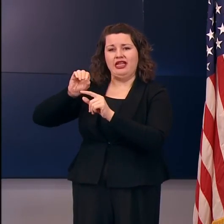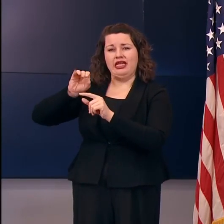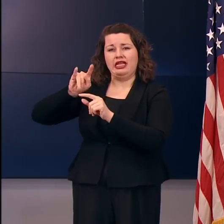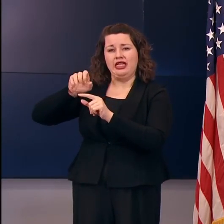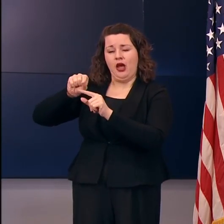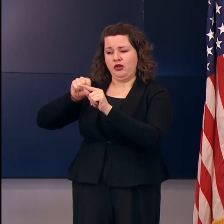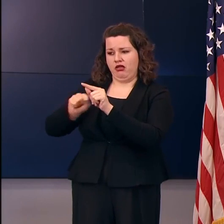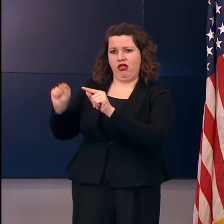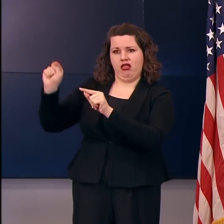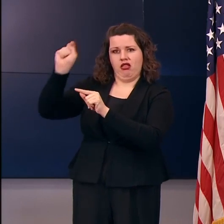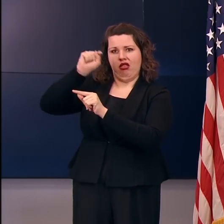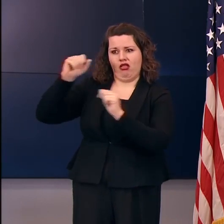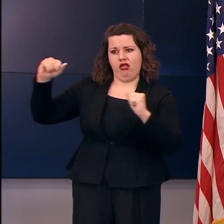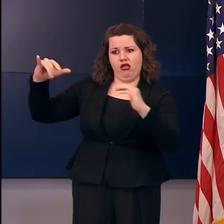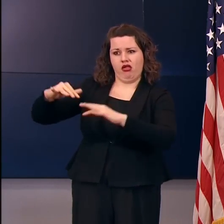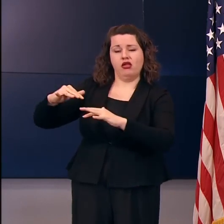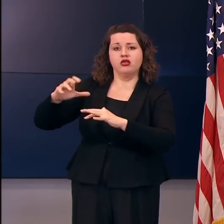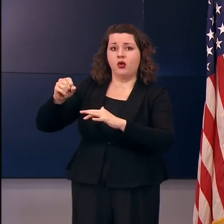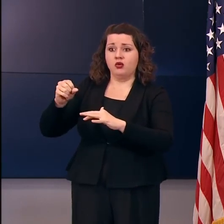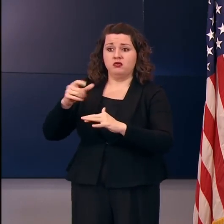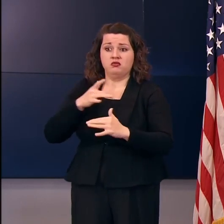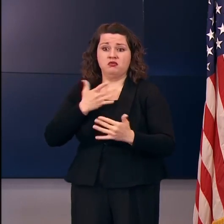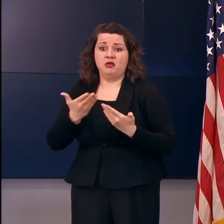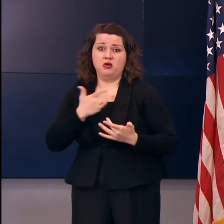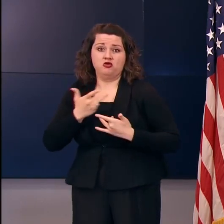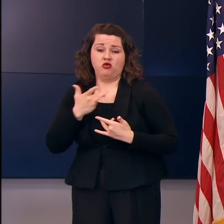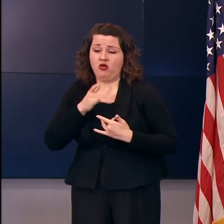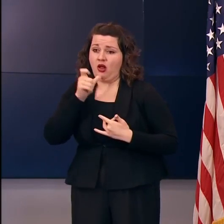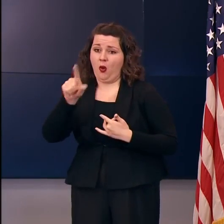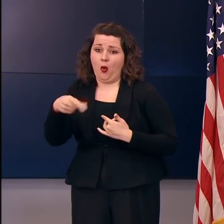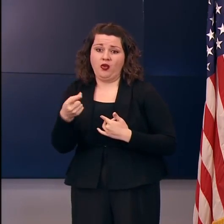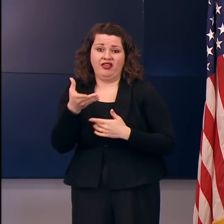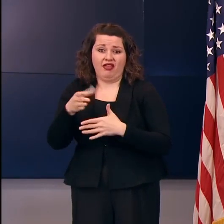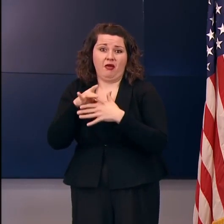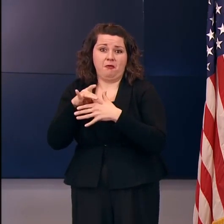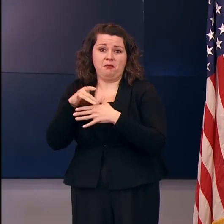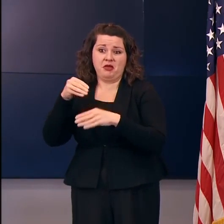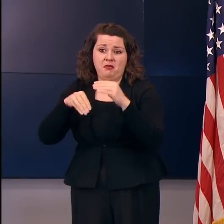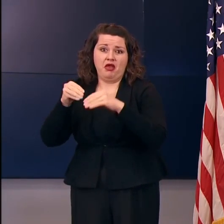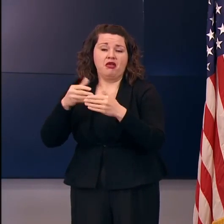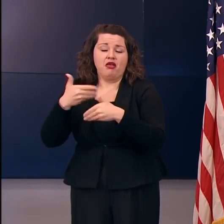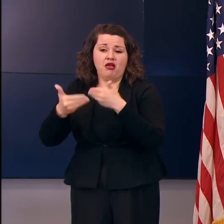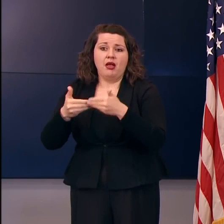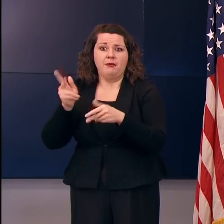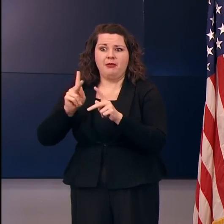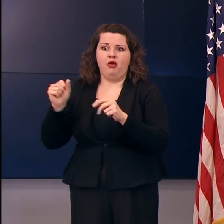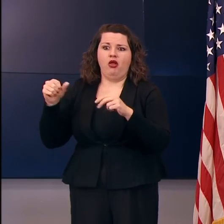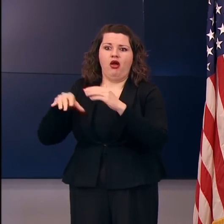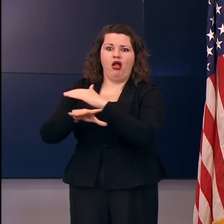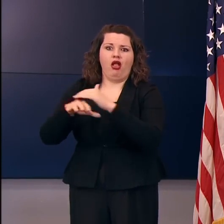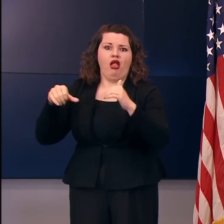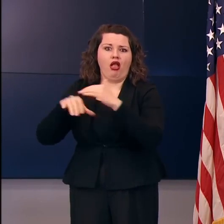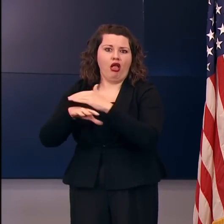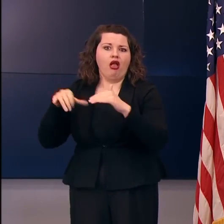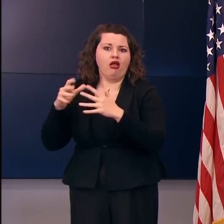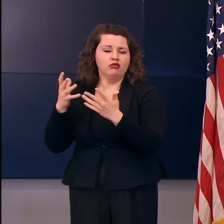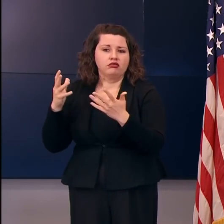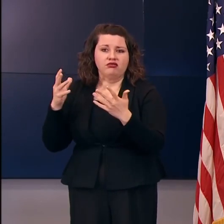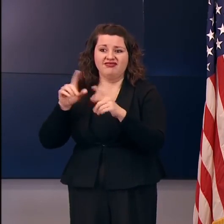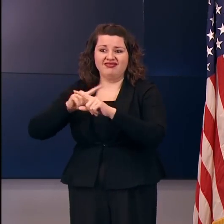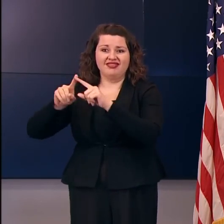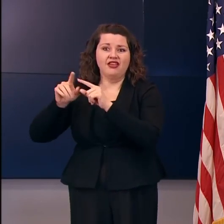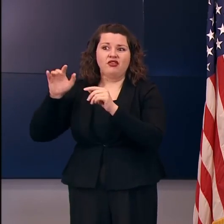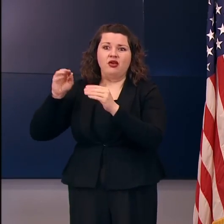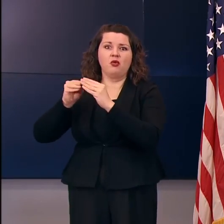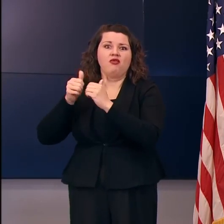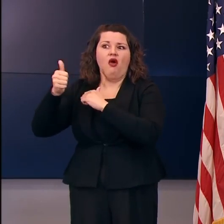be wider spread outside the plant when all these people, thousands of people, are coming in and out of the plant from,